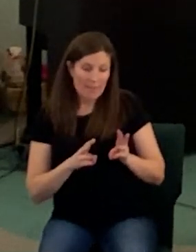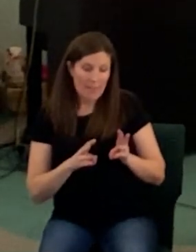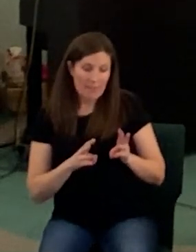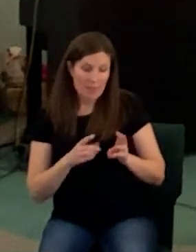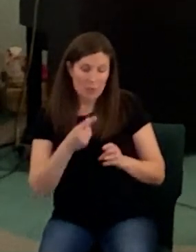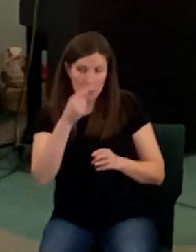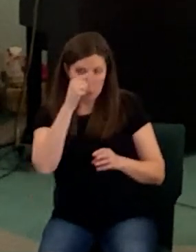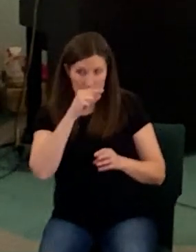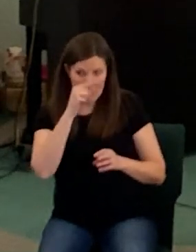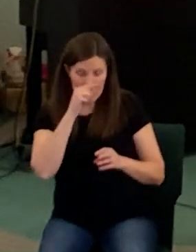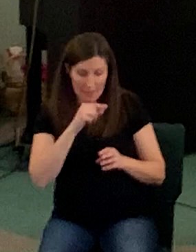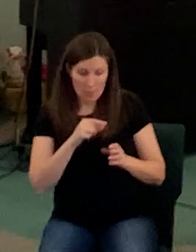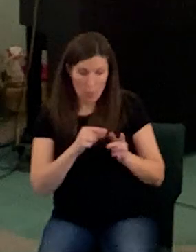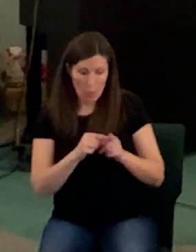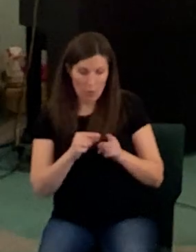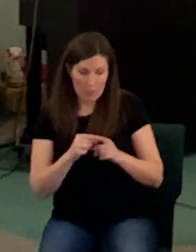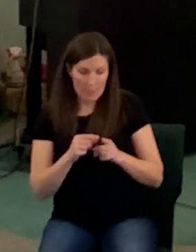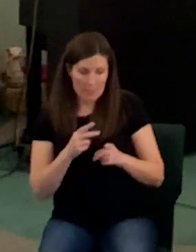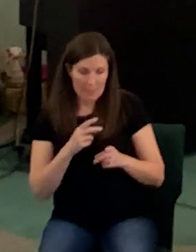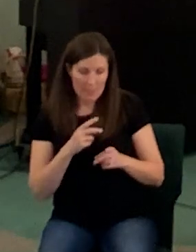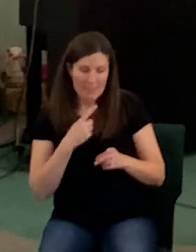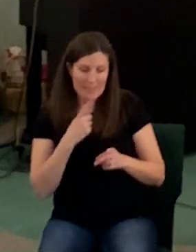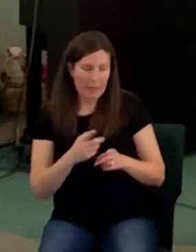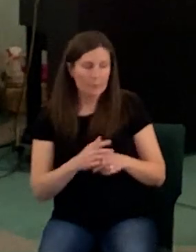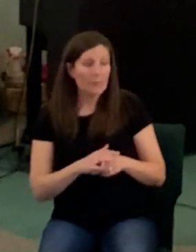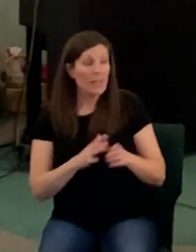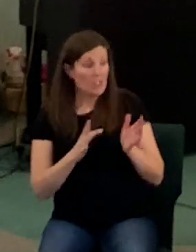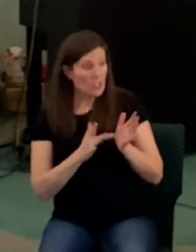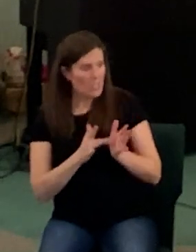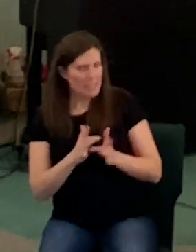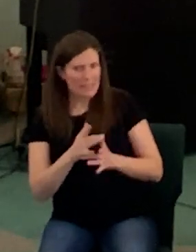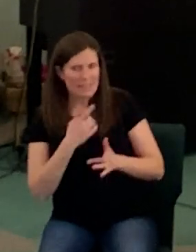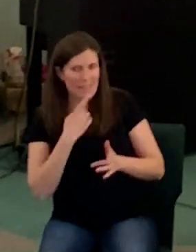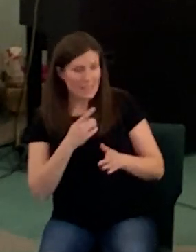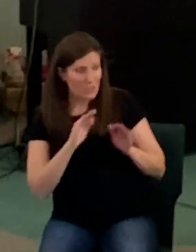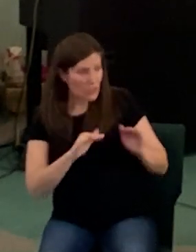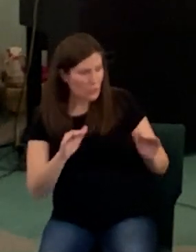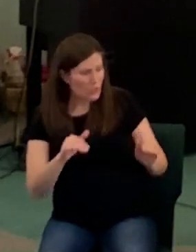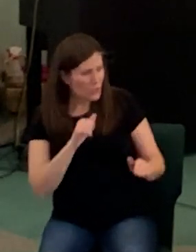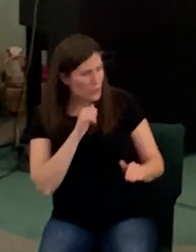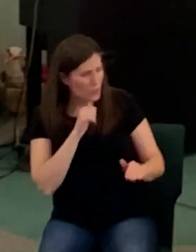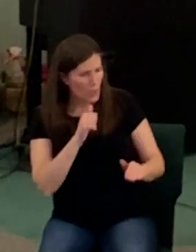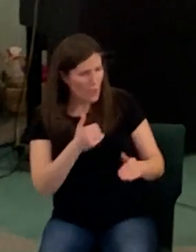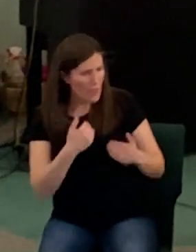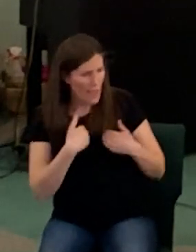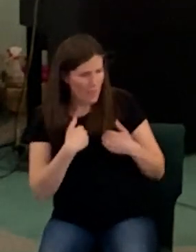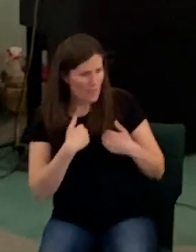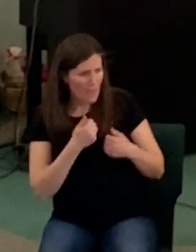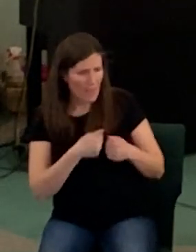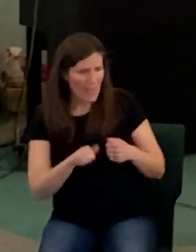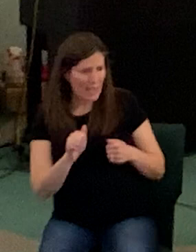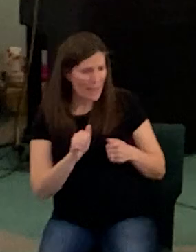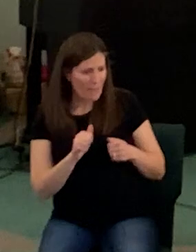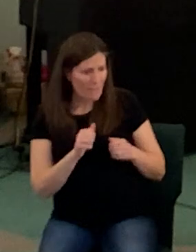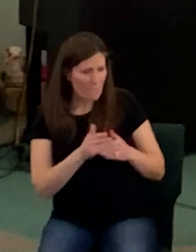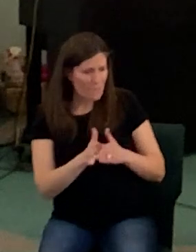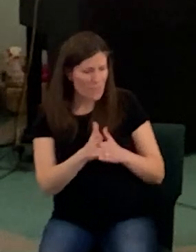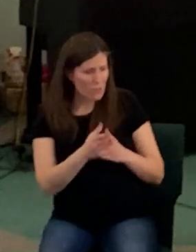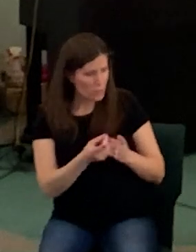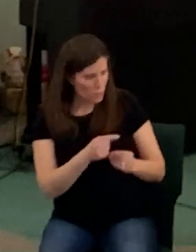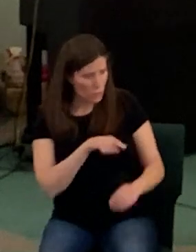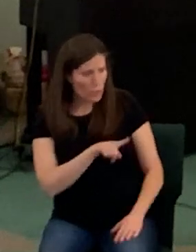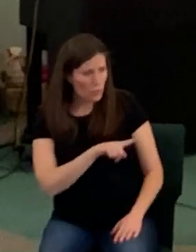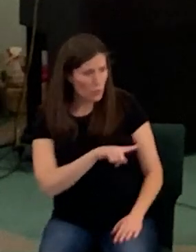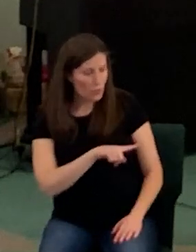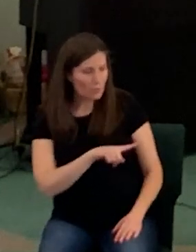text. Jesus says, children, you do not have any fish, do you? Jesus knew